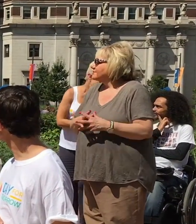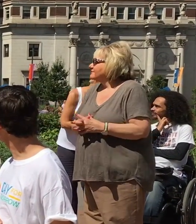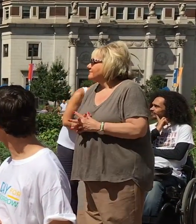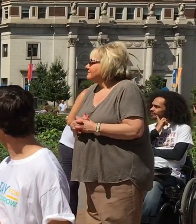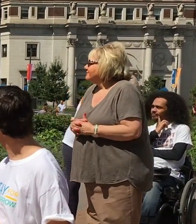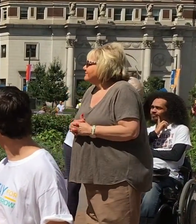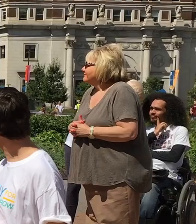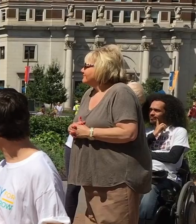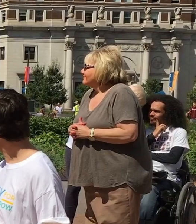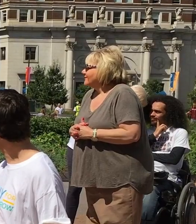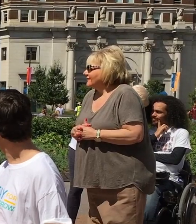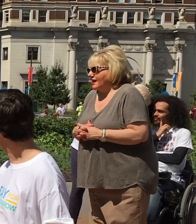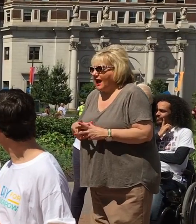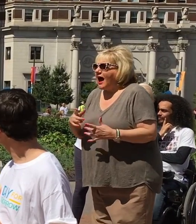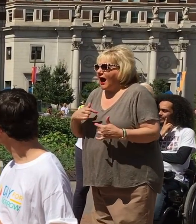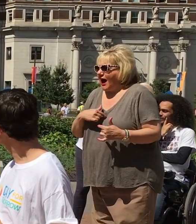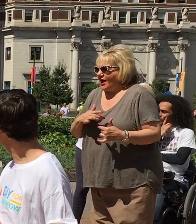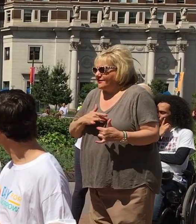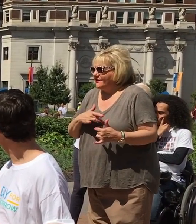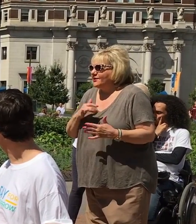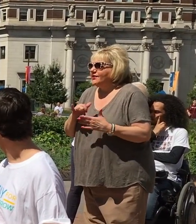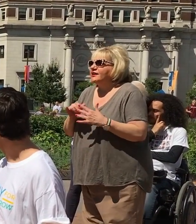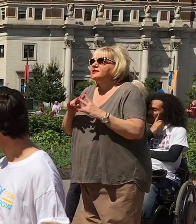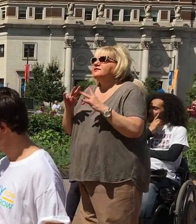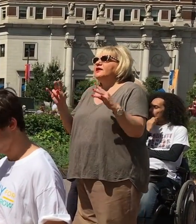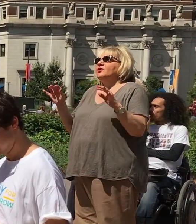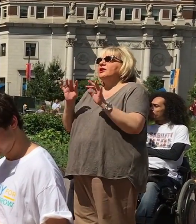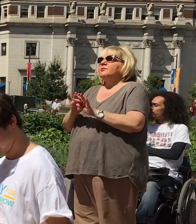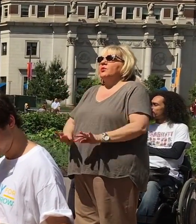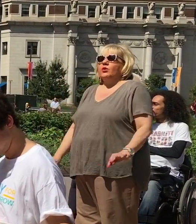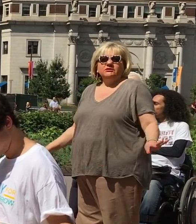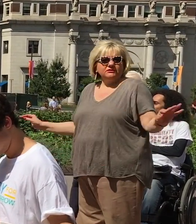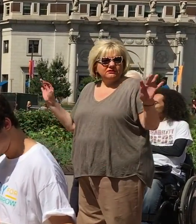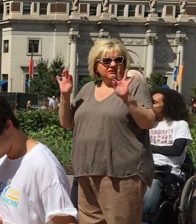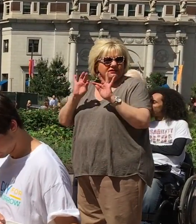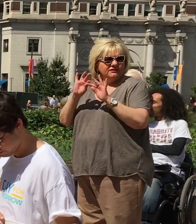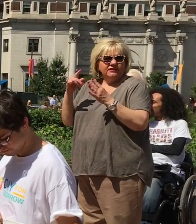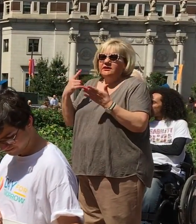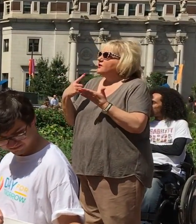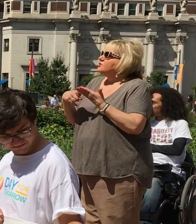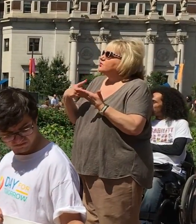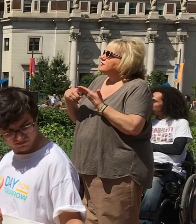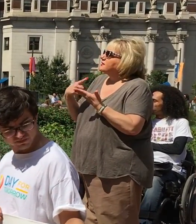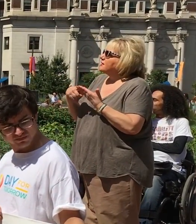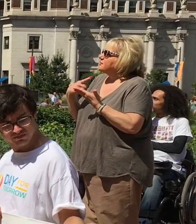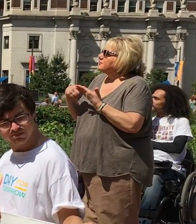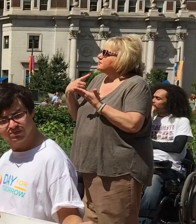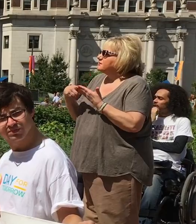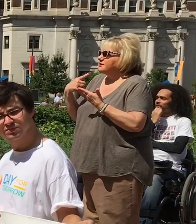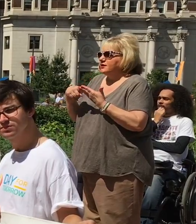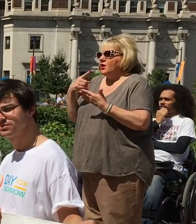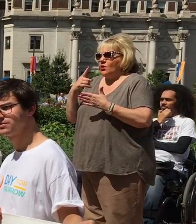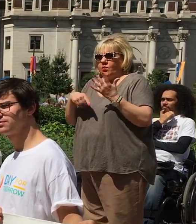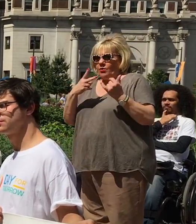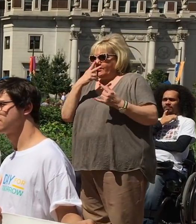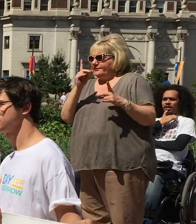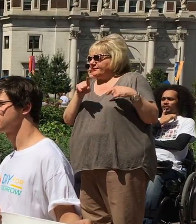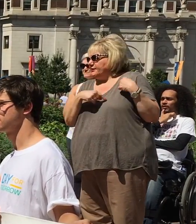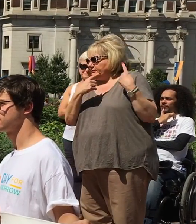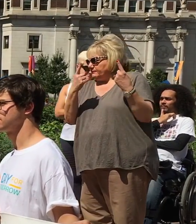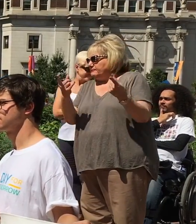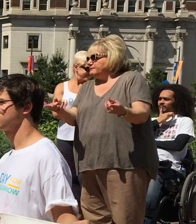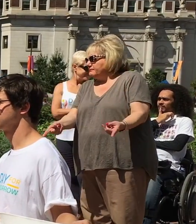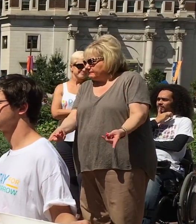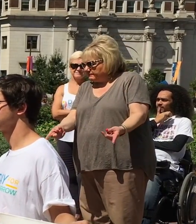Again, I think it's so important that we are talking about this, and that with what we've seen over the last couple